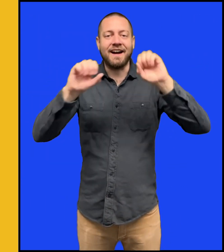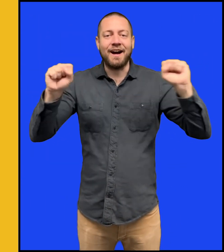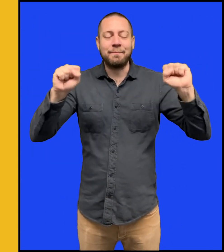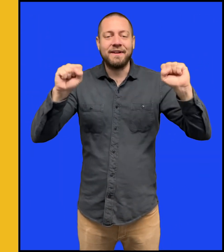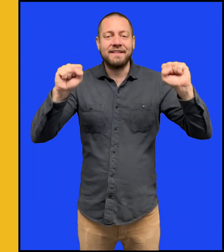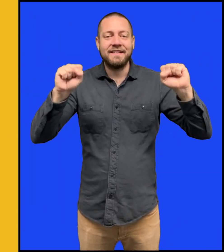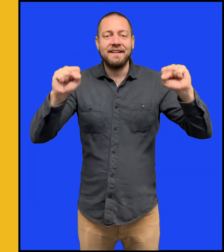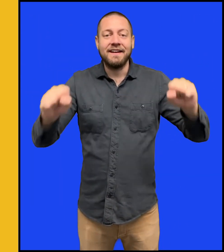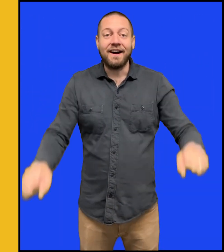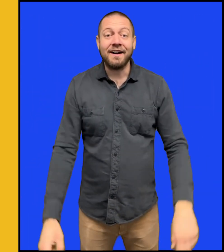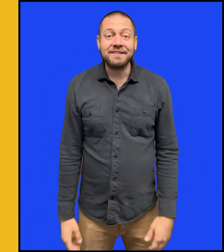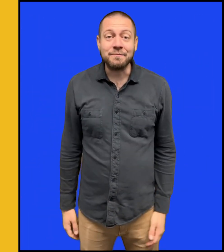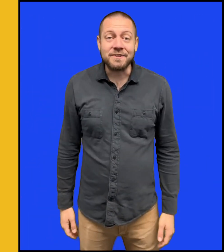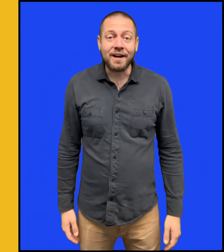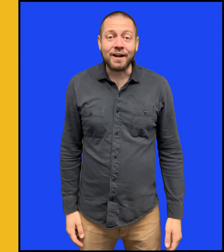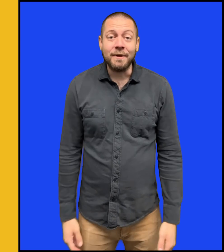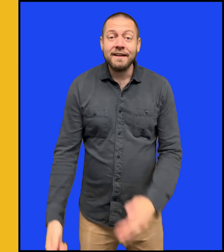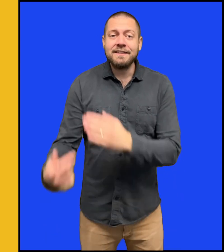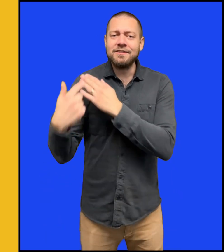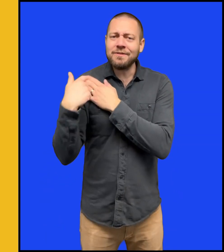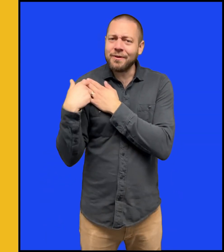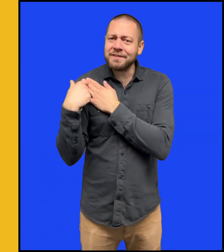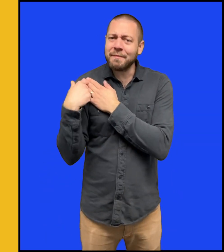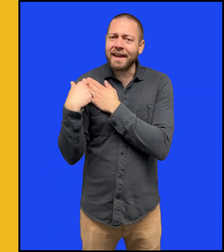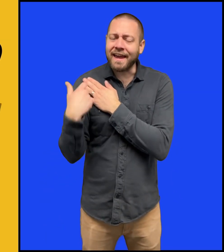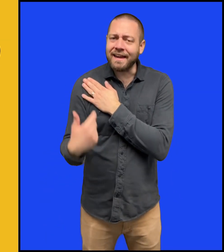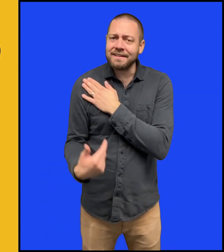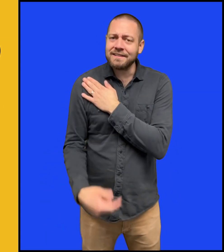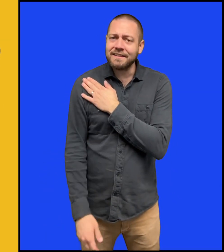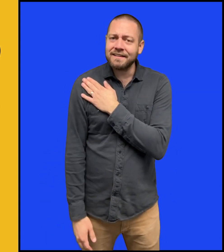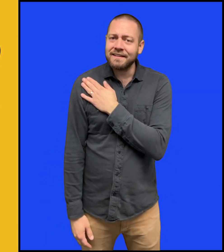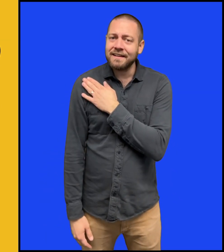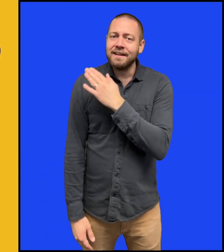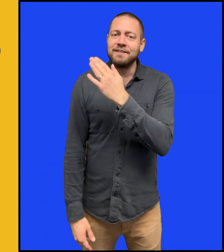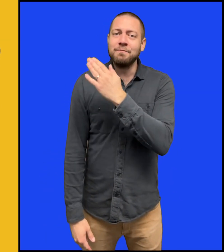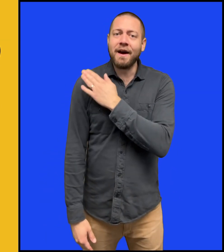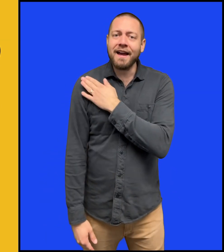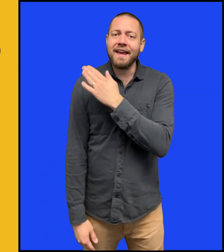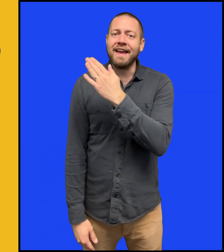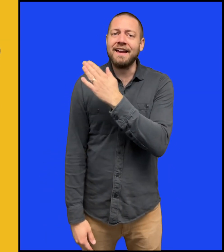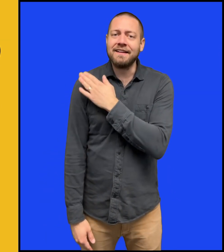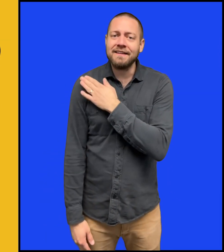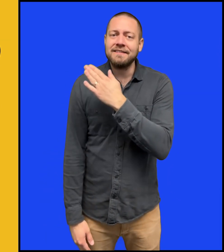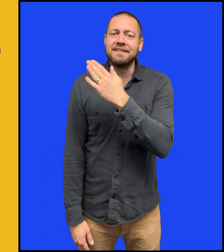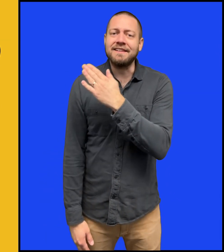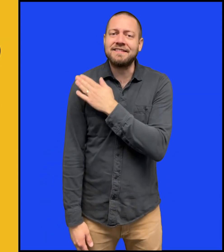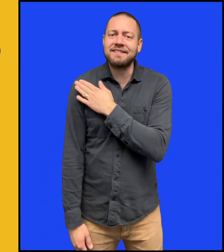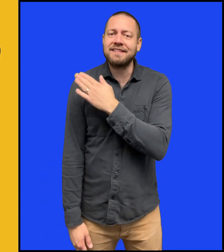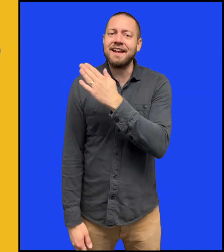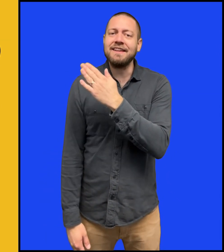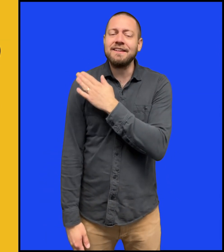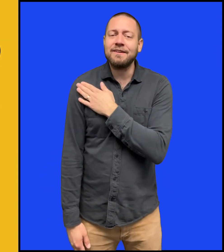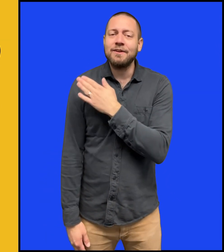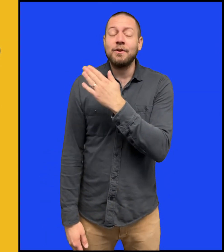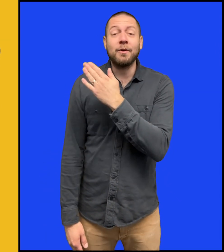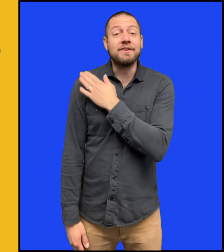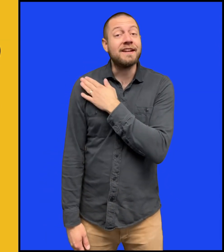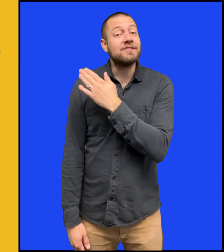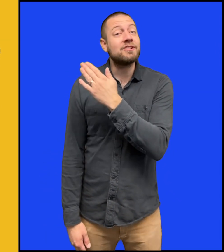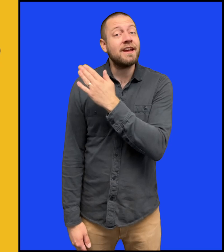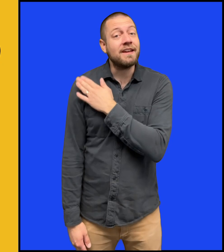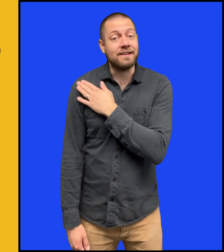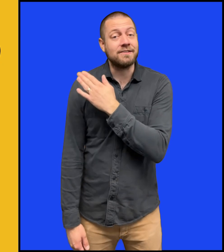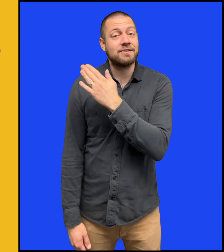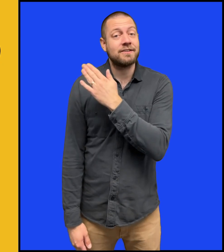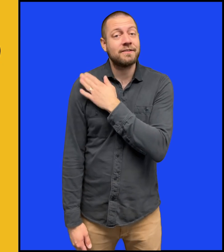And stop. Awesome job. Did you notice my hand? Did my hand stay steady or did